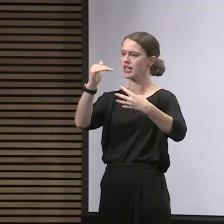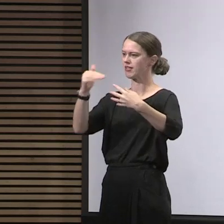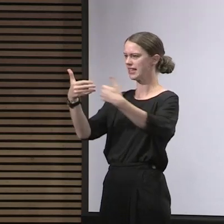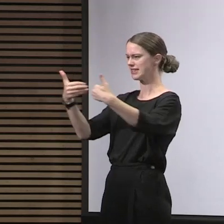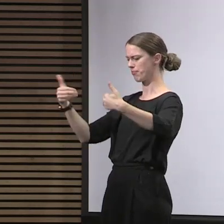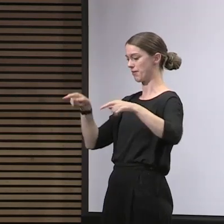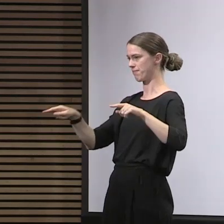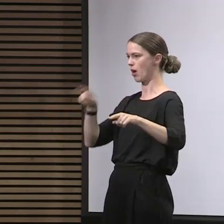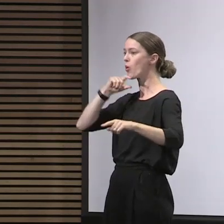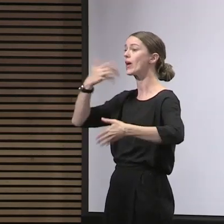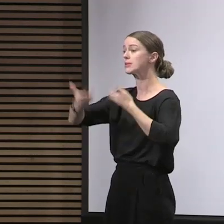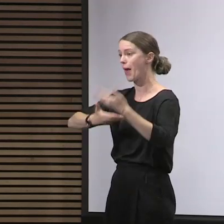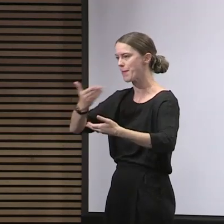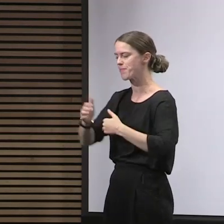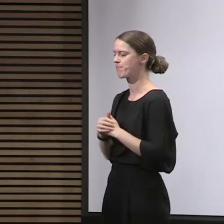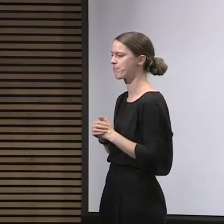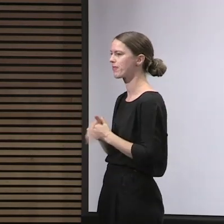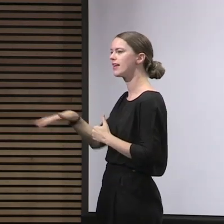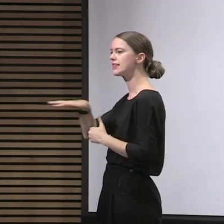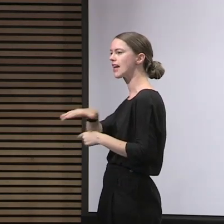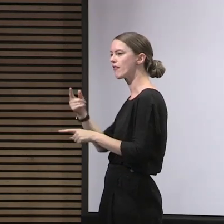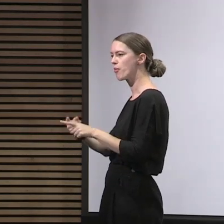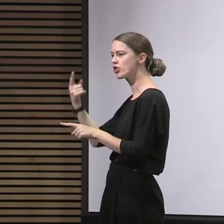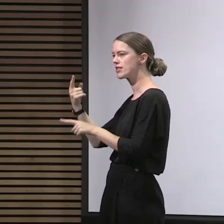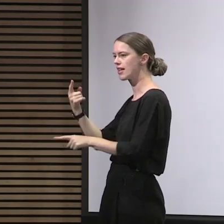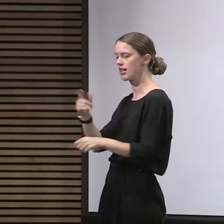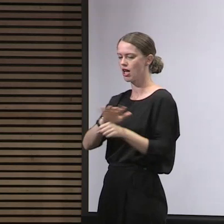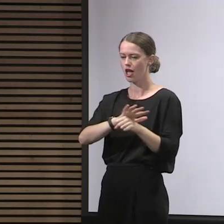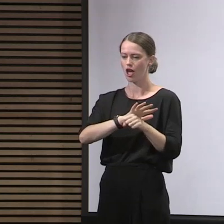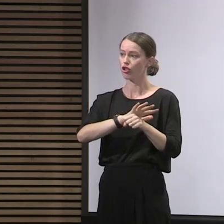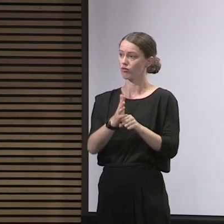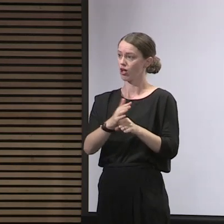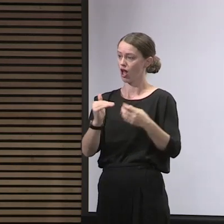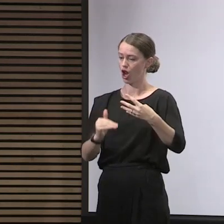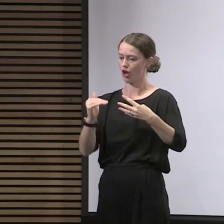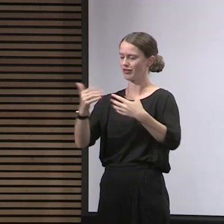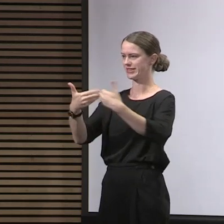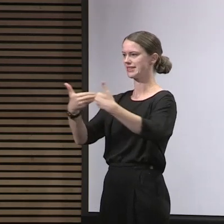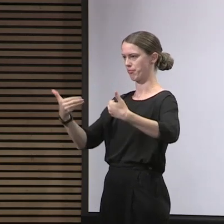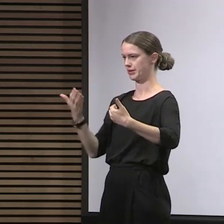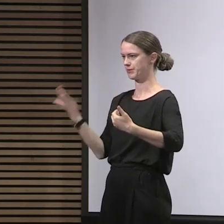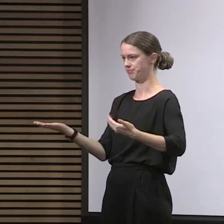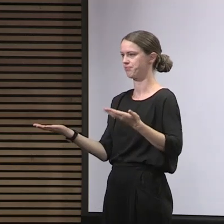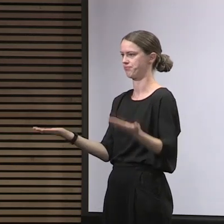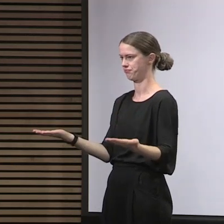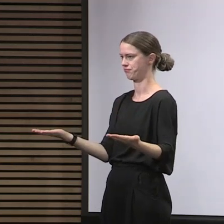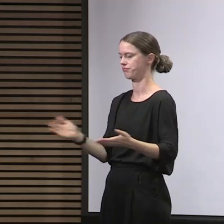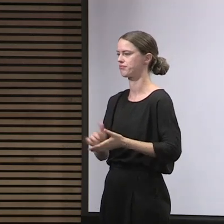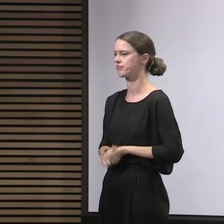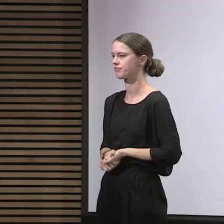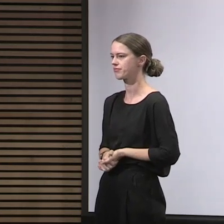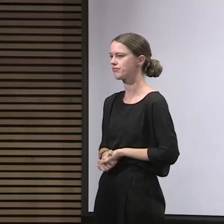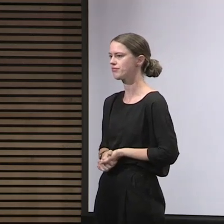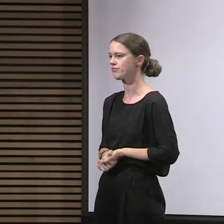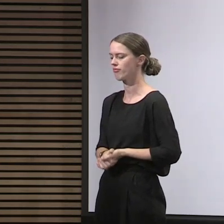explain. The state of national emergency and COVID-19 alert levels are two distinct and separate things.